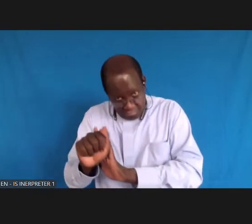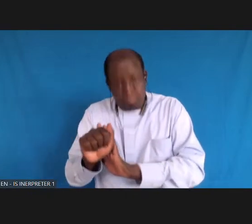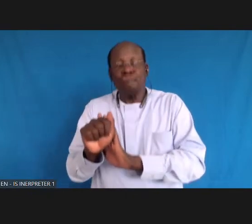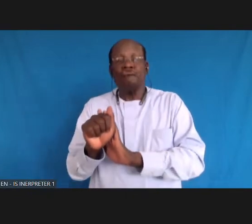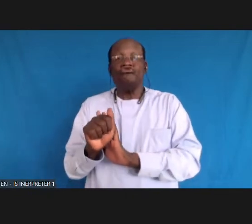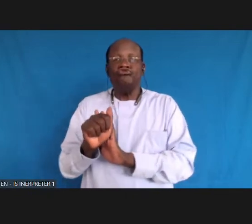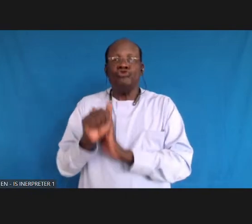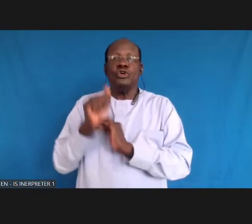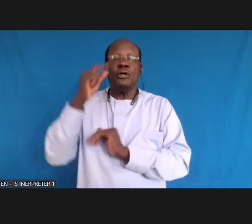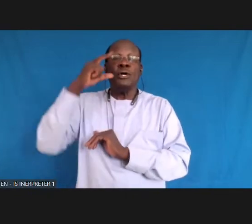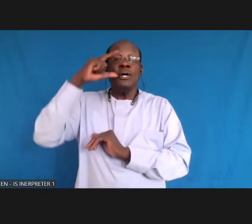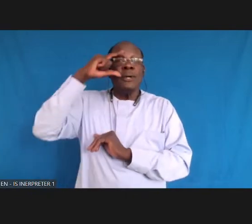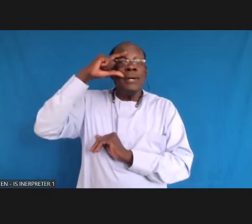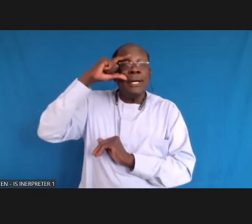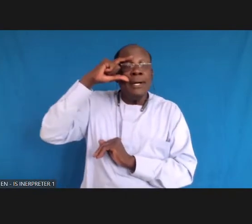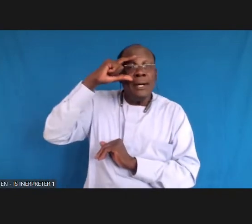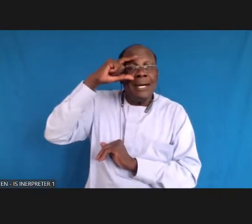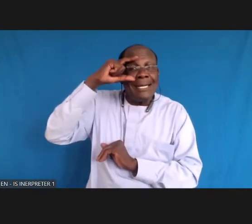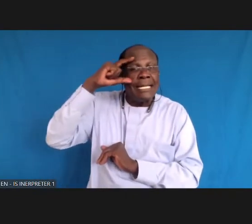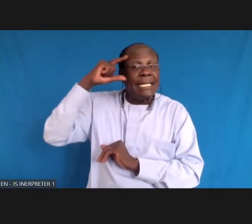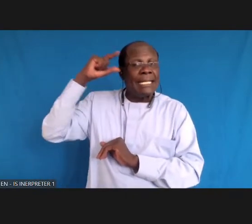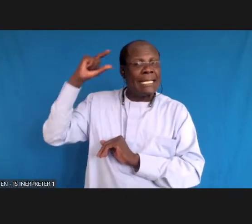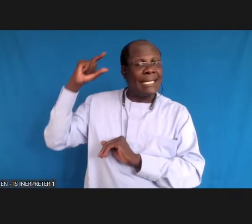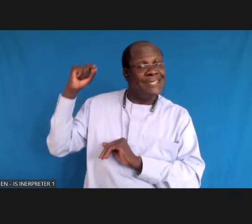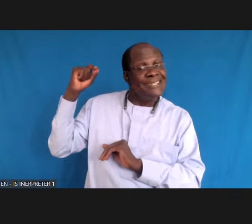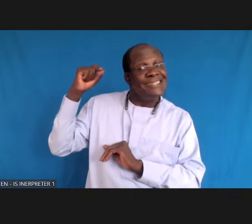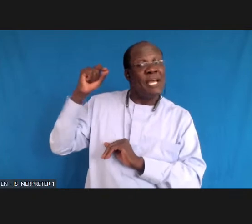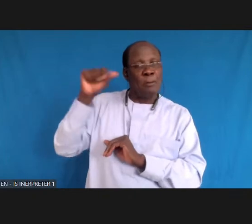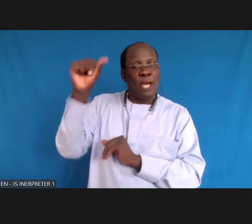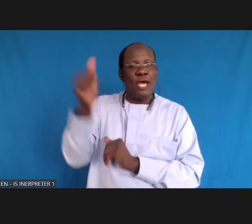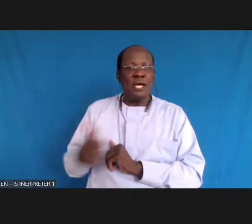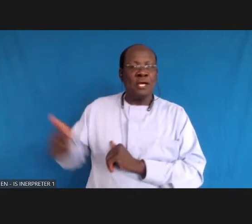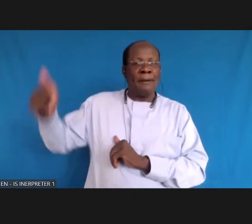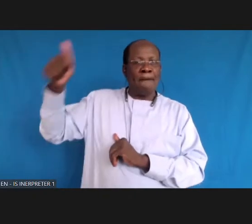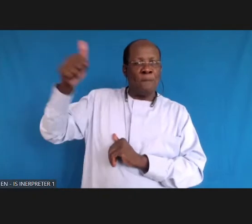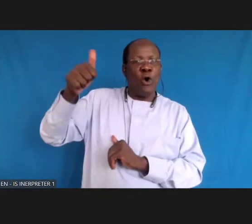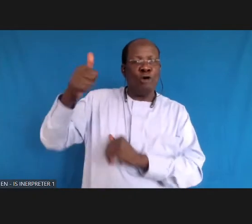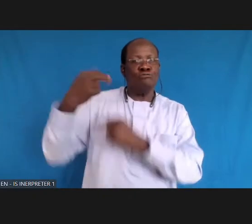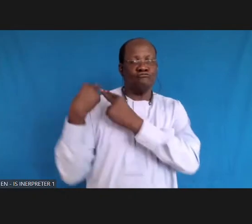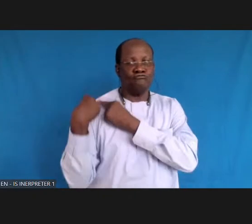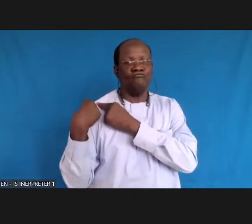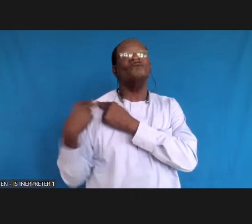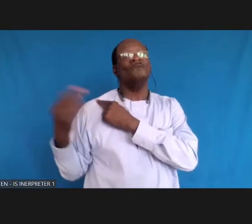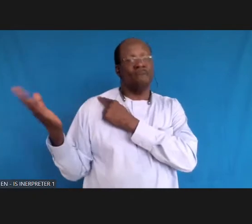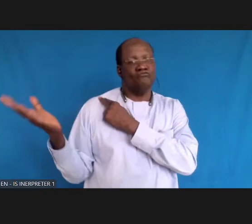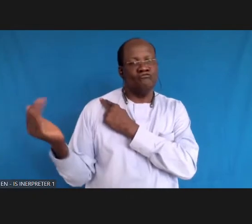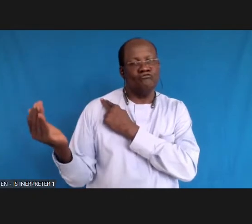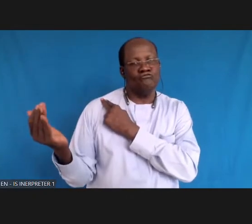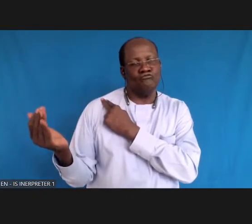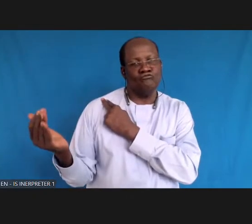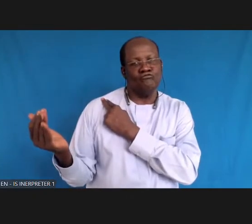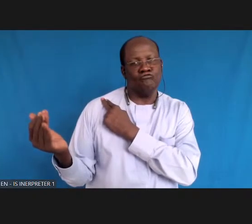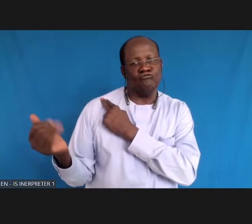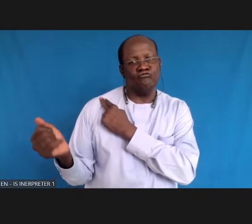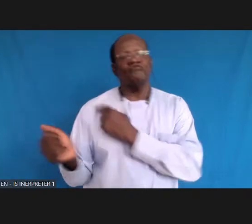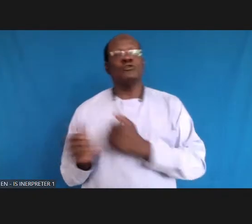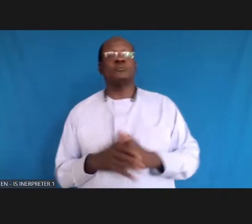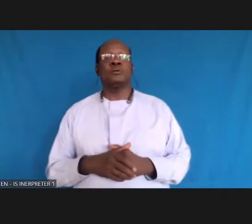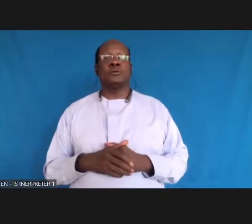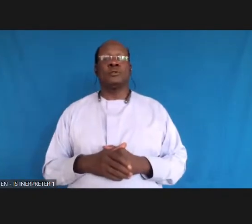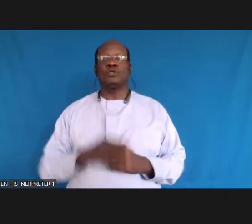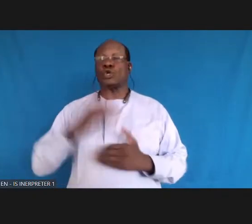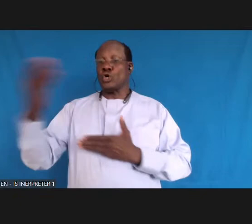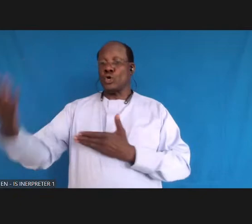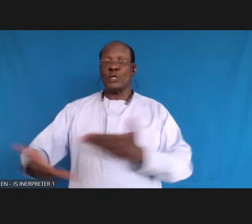shortly. And lastly, Karimot Odebe, founder, Black Girl Dreams Initiative. Welcome, Mr.